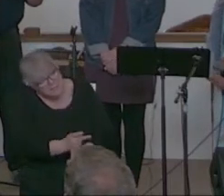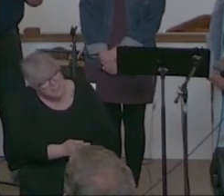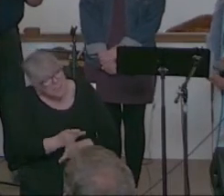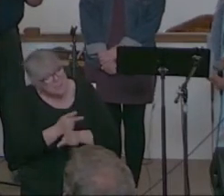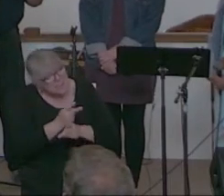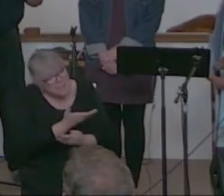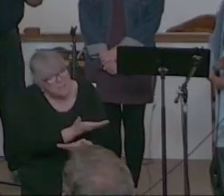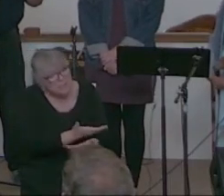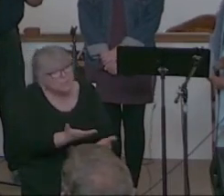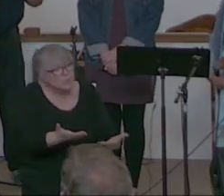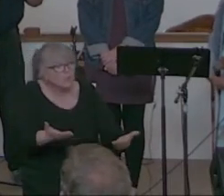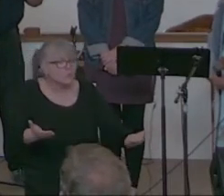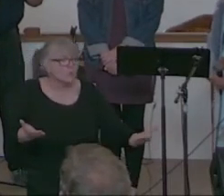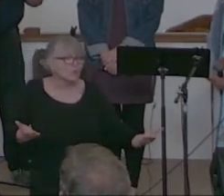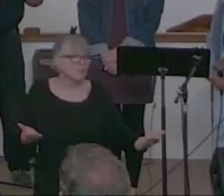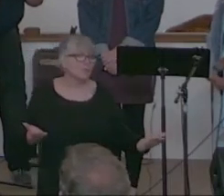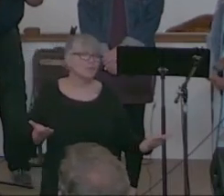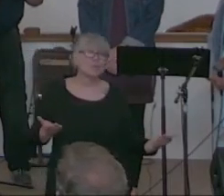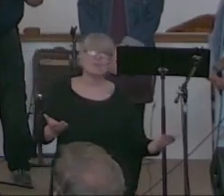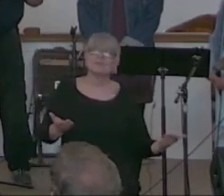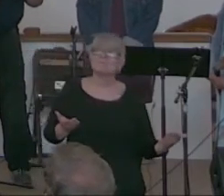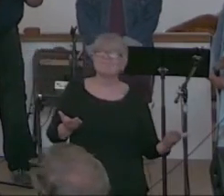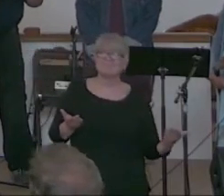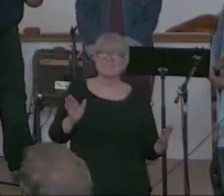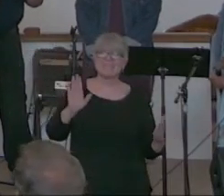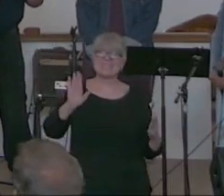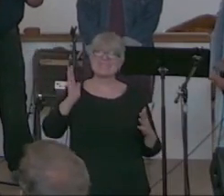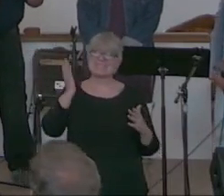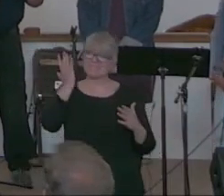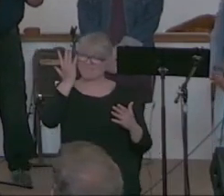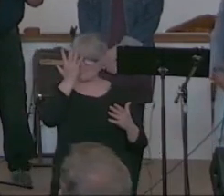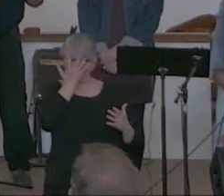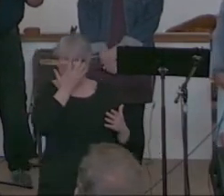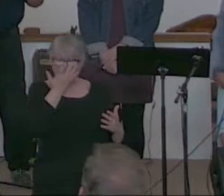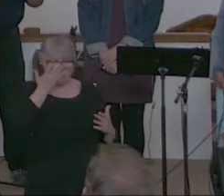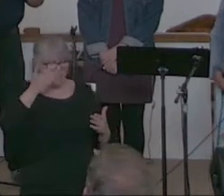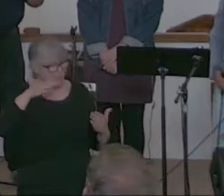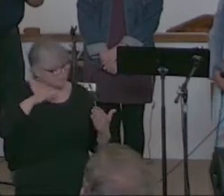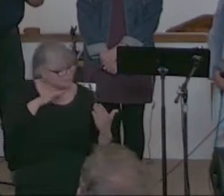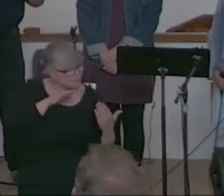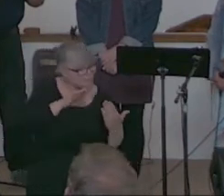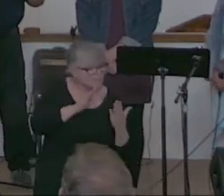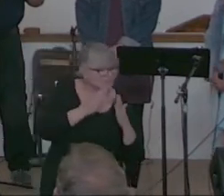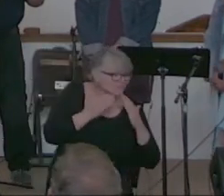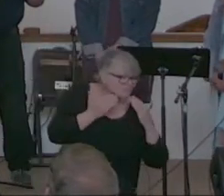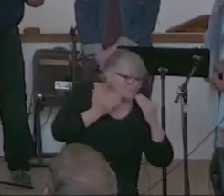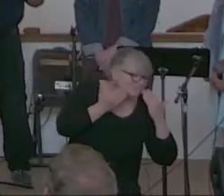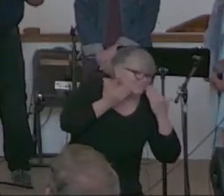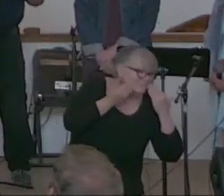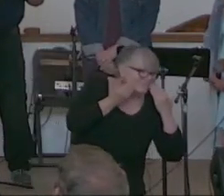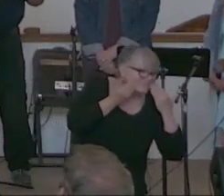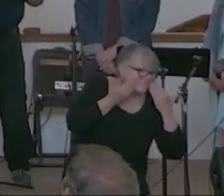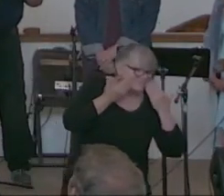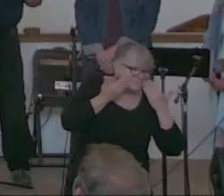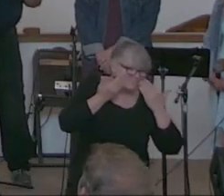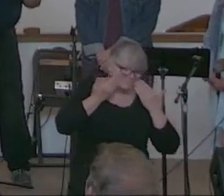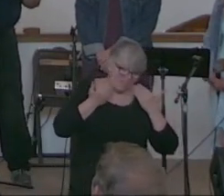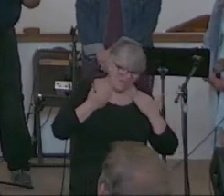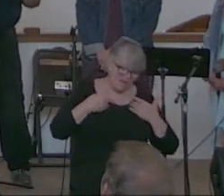and keep you. Make his face shine upon you and